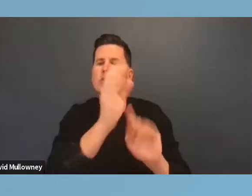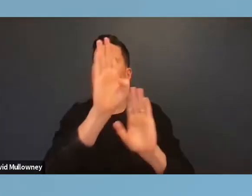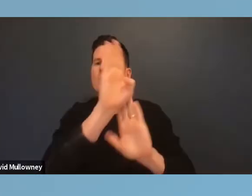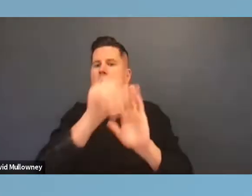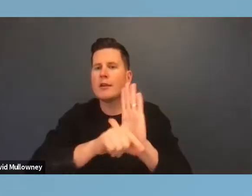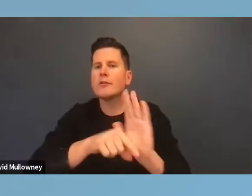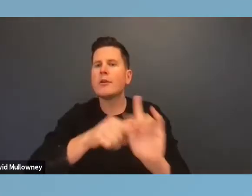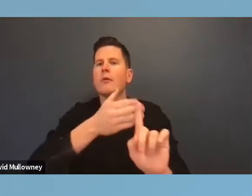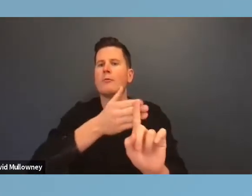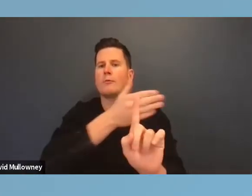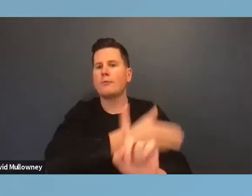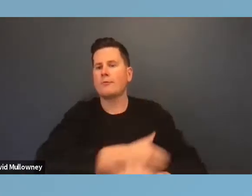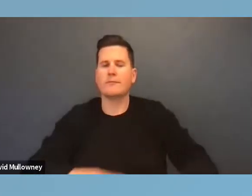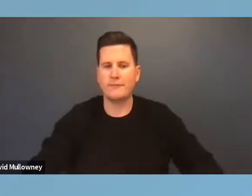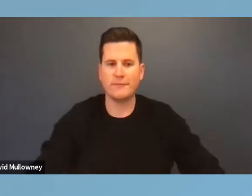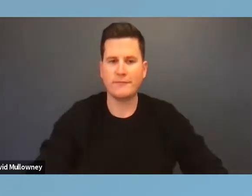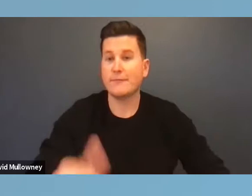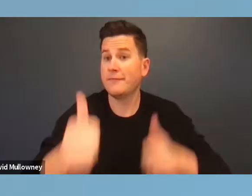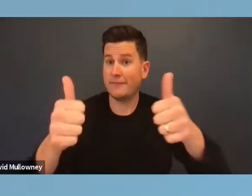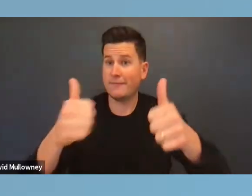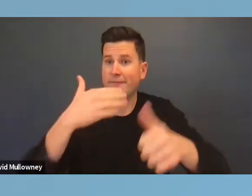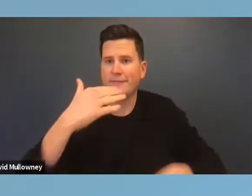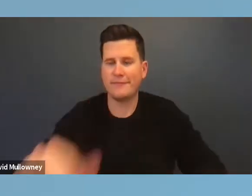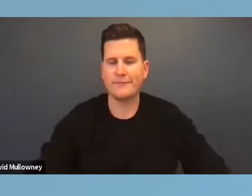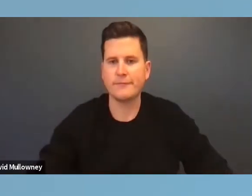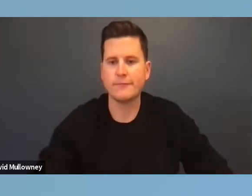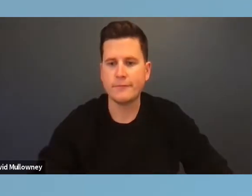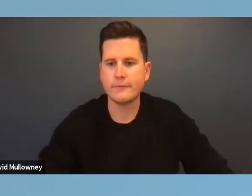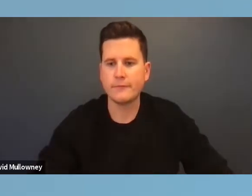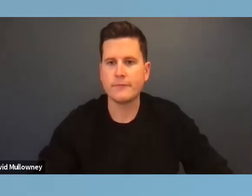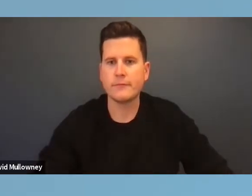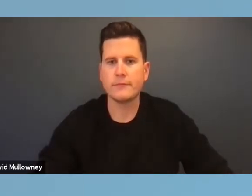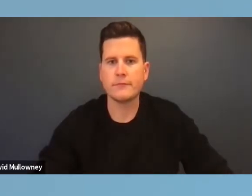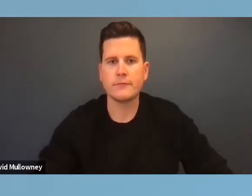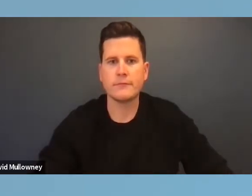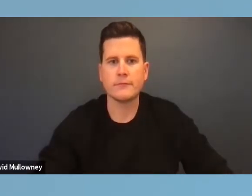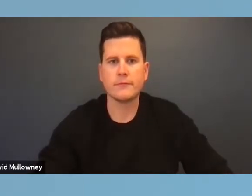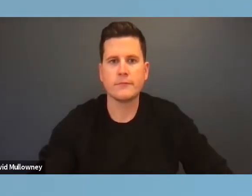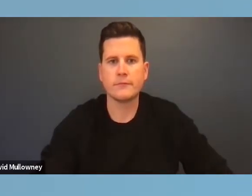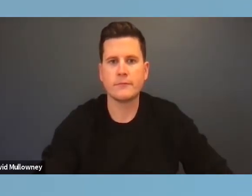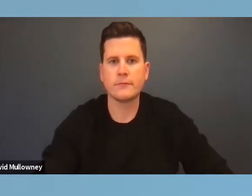people, understanding their culture and their background.